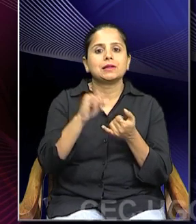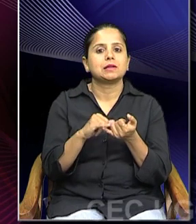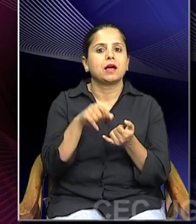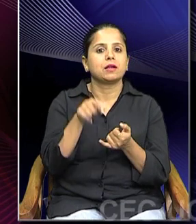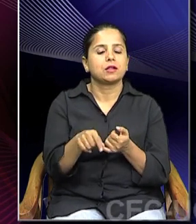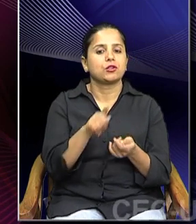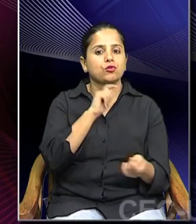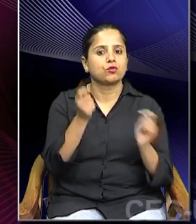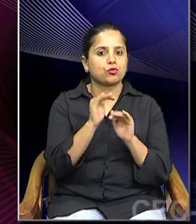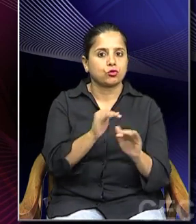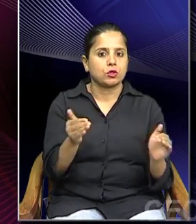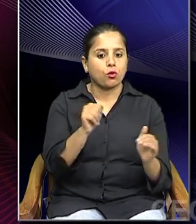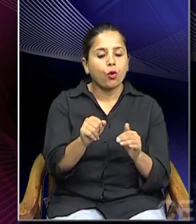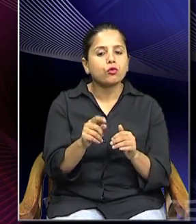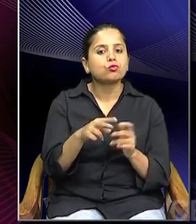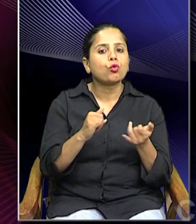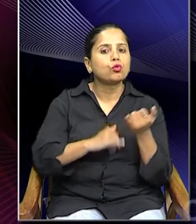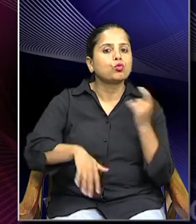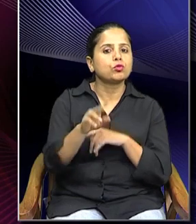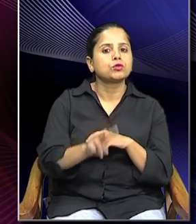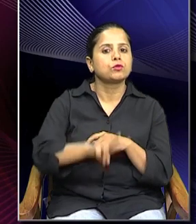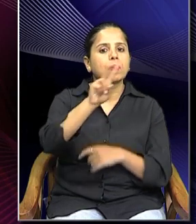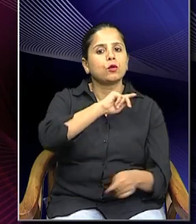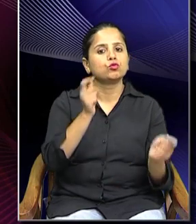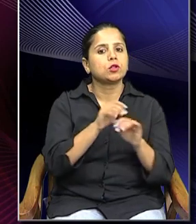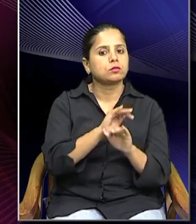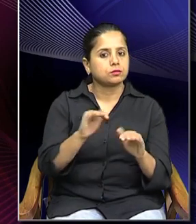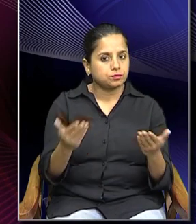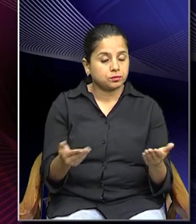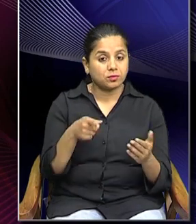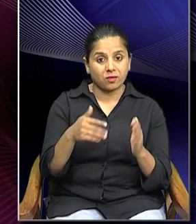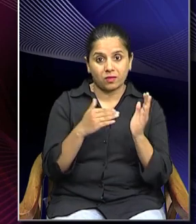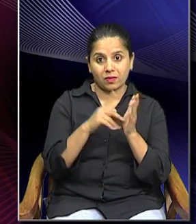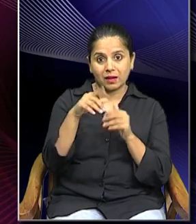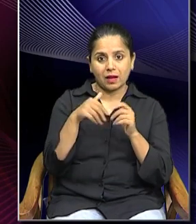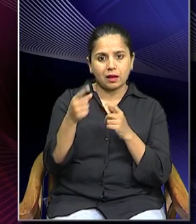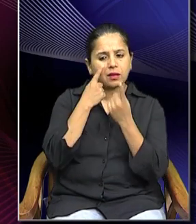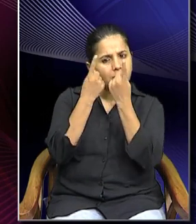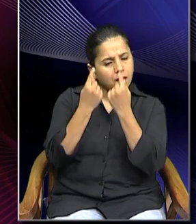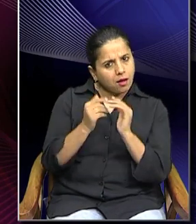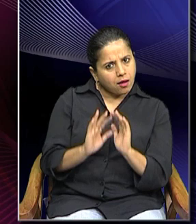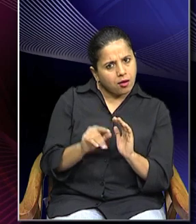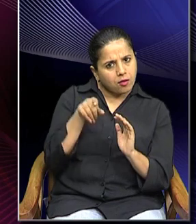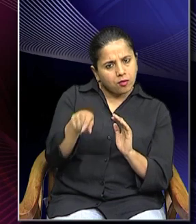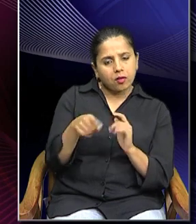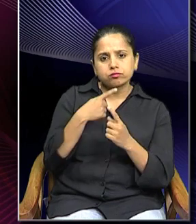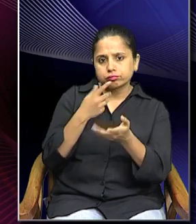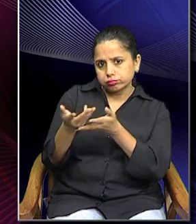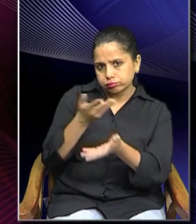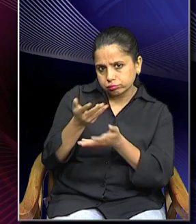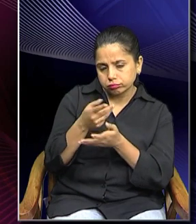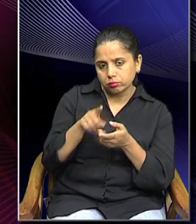Social Value of Children. In this work, Zelizer examined the interaction